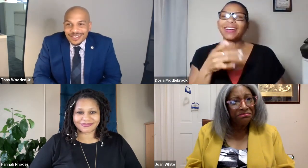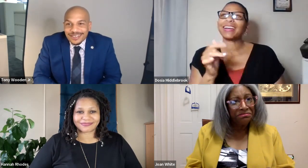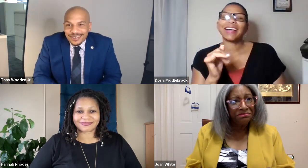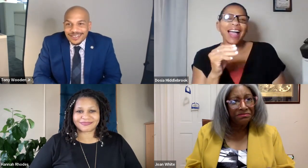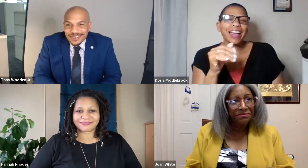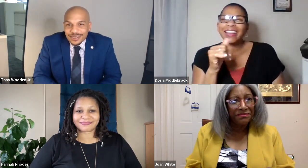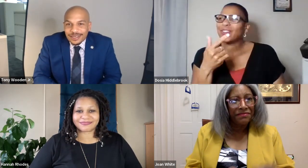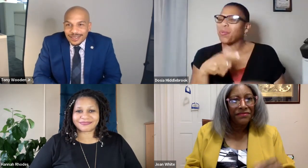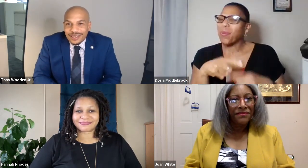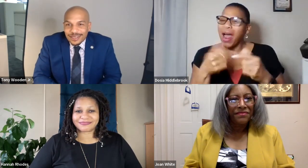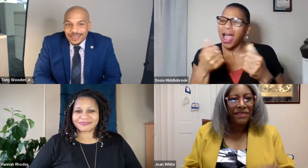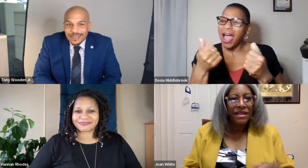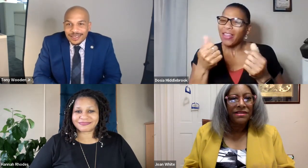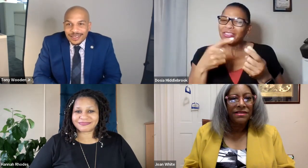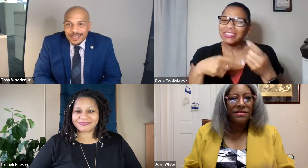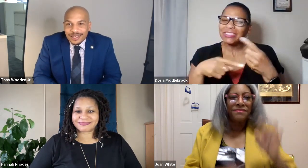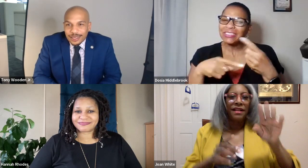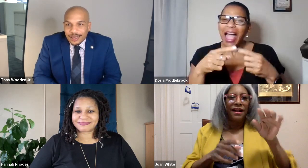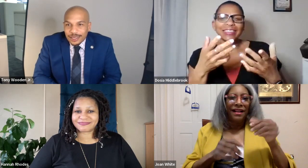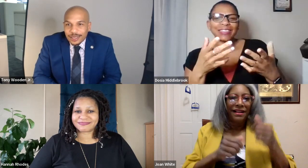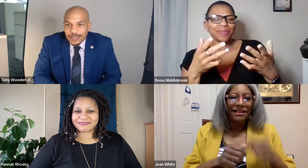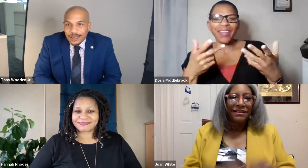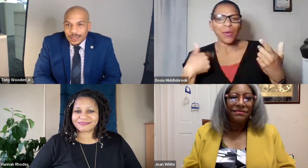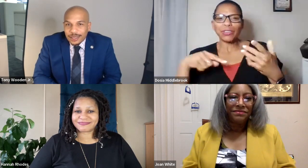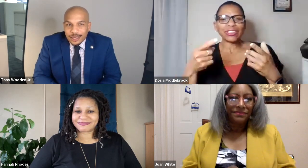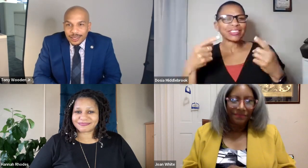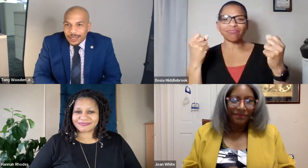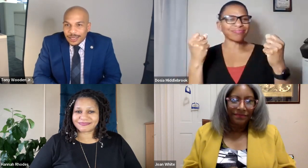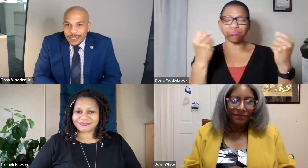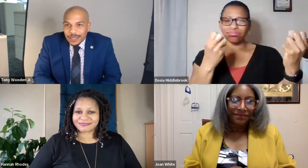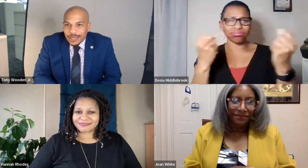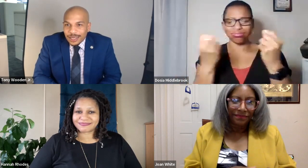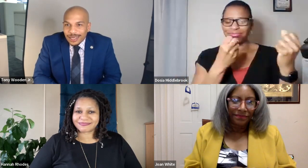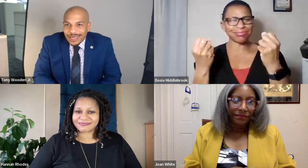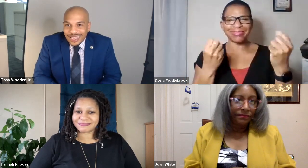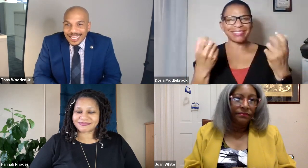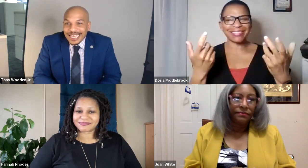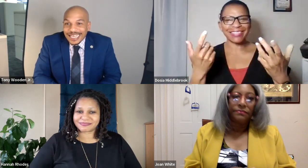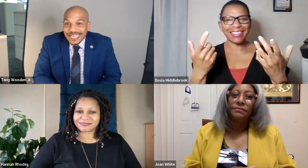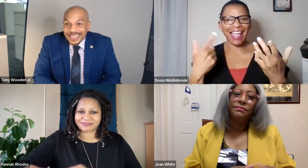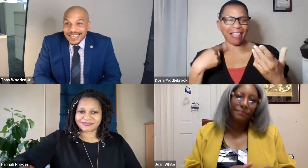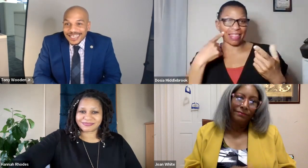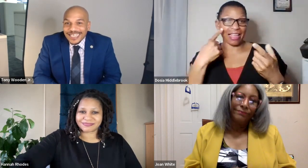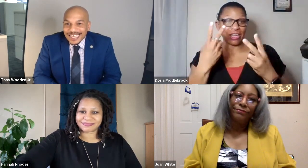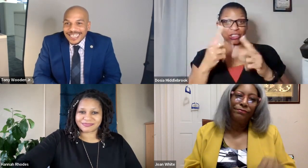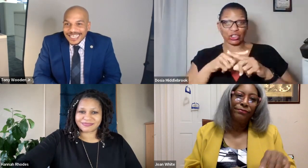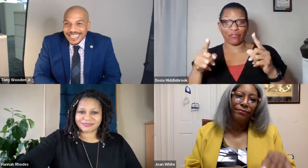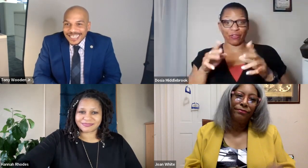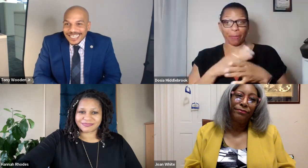on another hand. And then he would describe cooking almost like a gesture for pots and pans. And that's what they used for